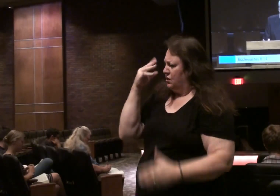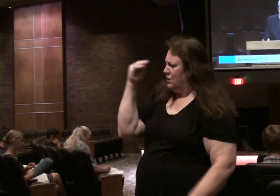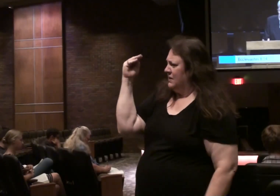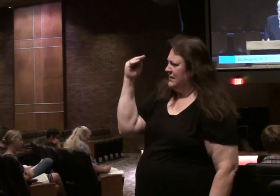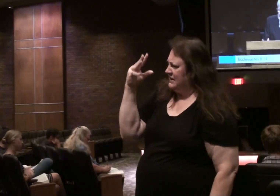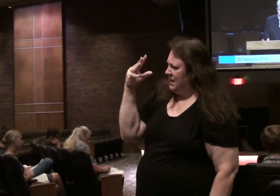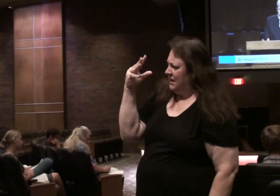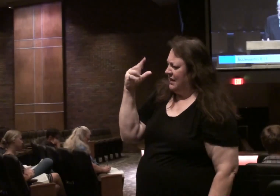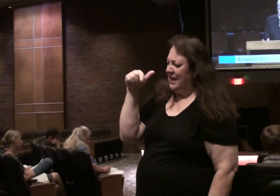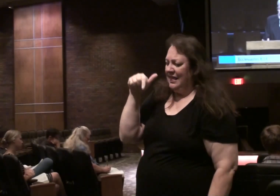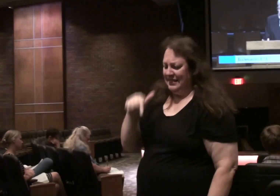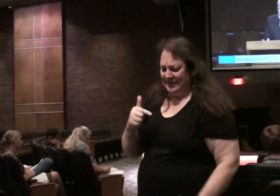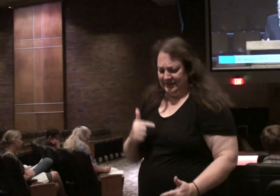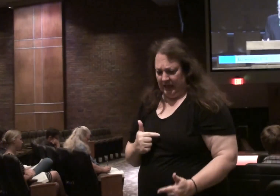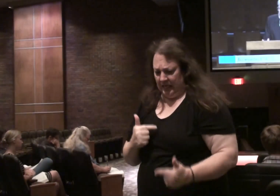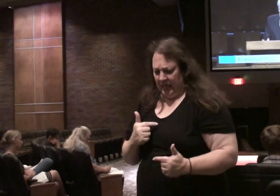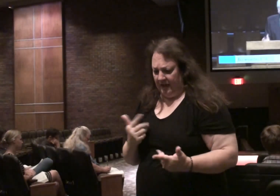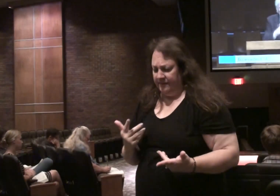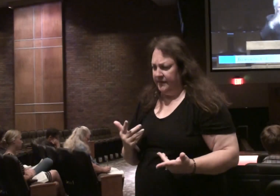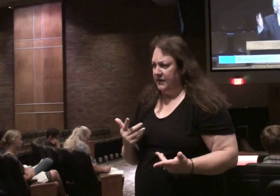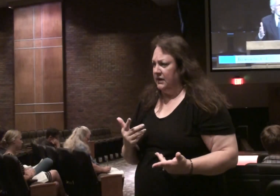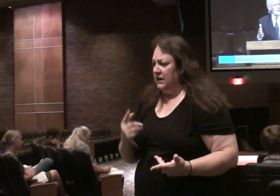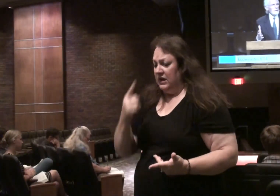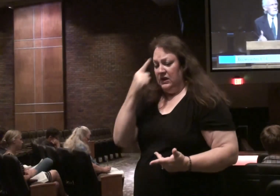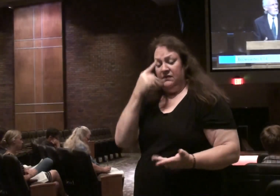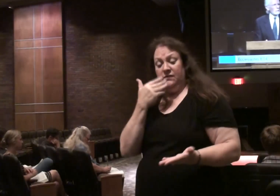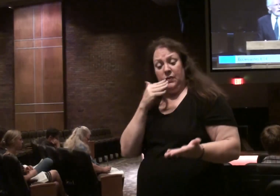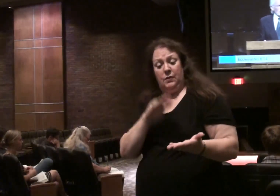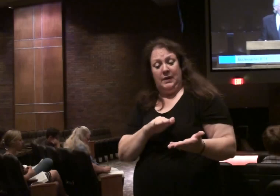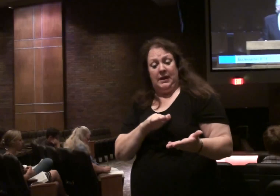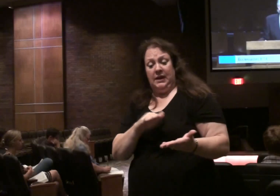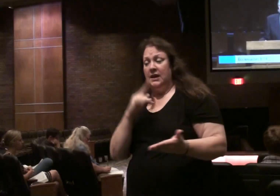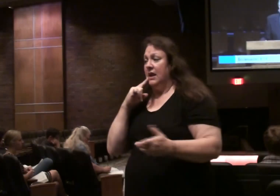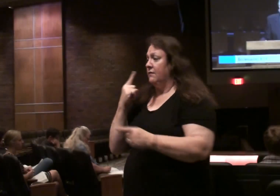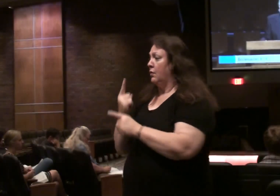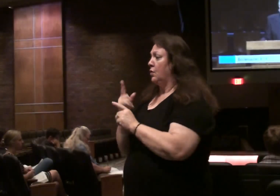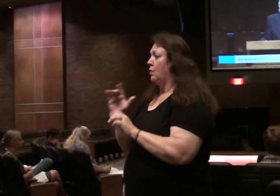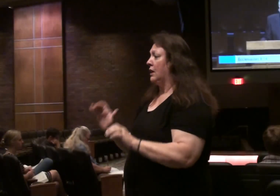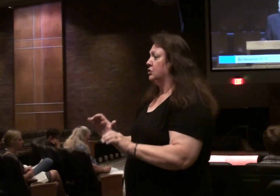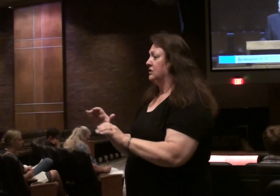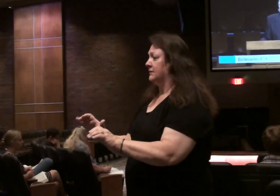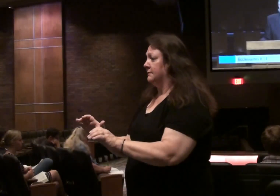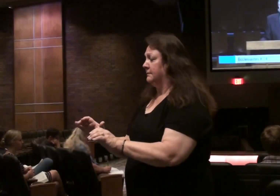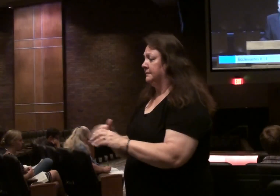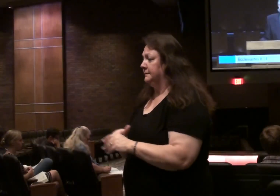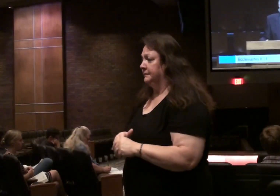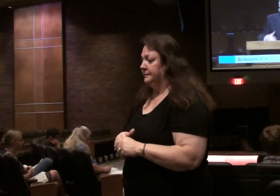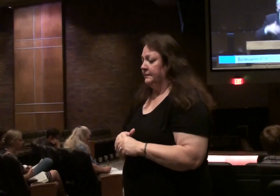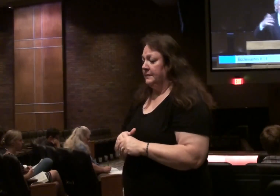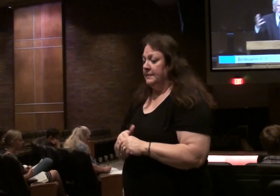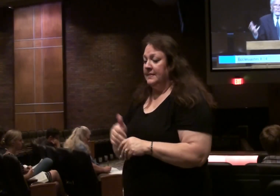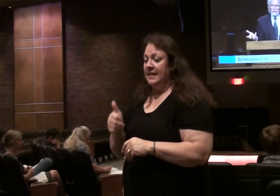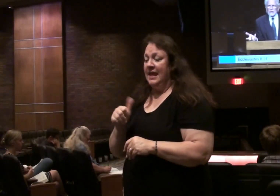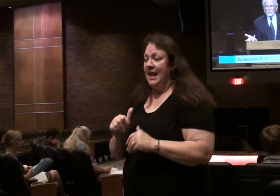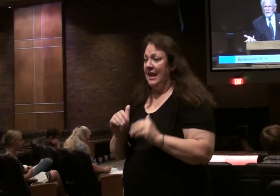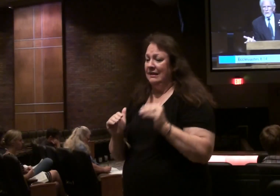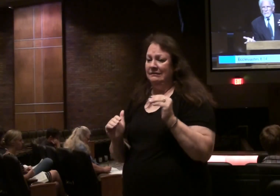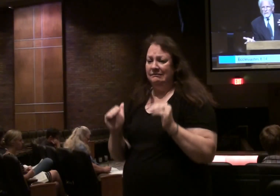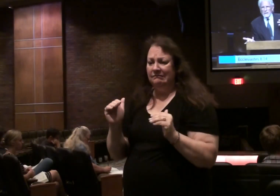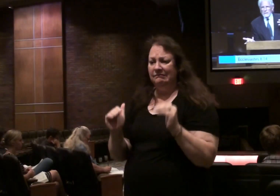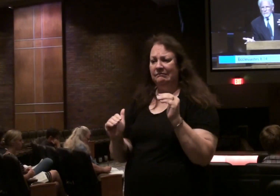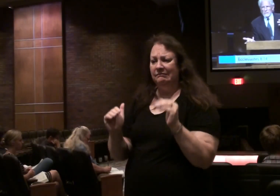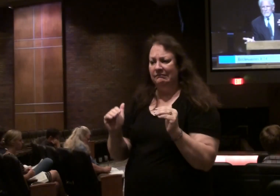this physical life. For the wicked, for the righteous. Any injustices